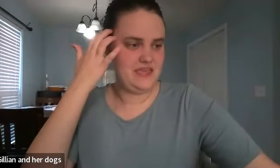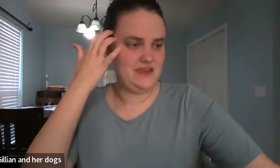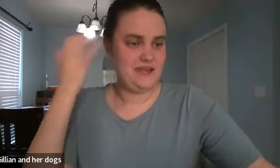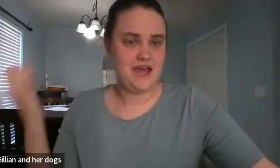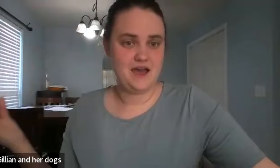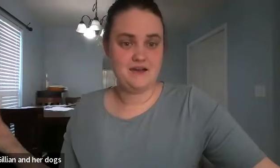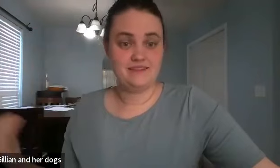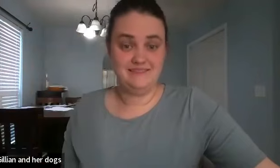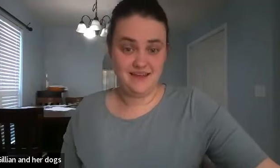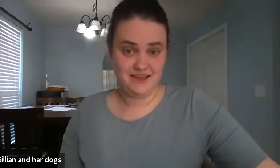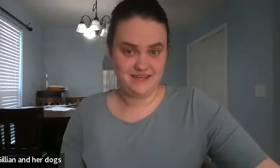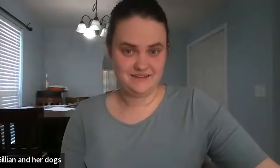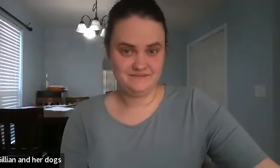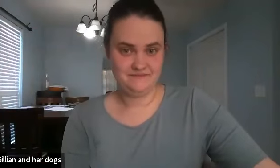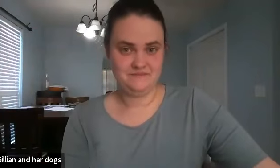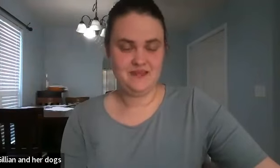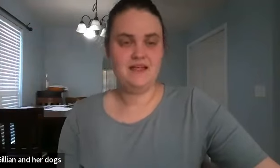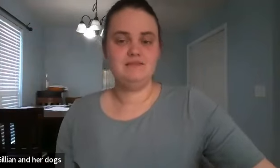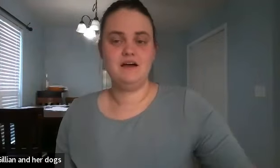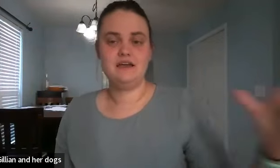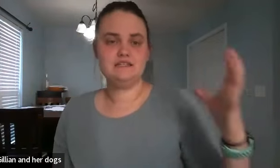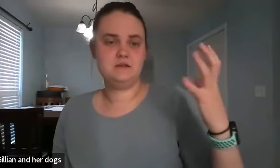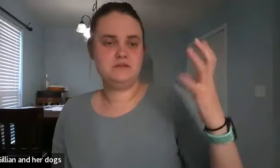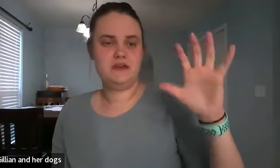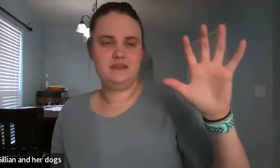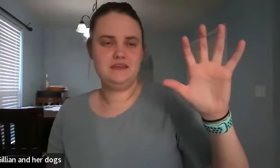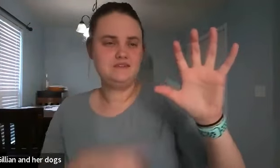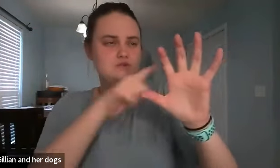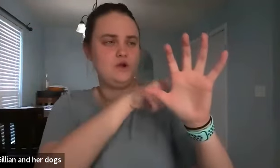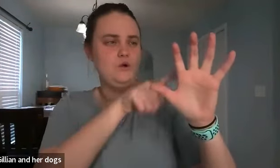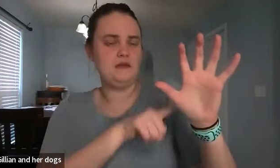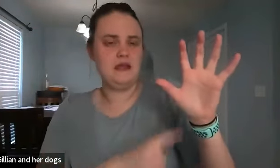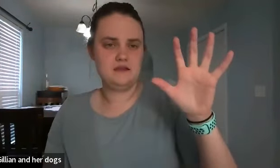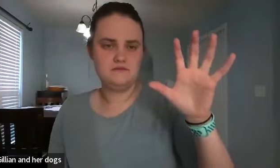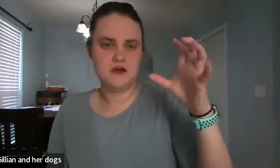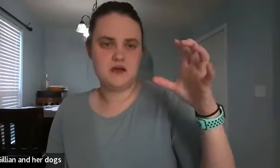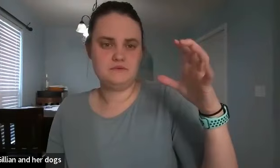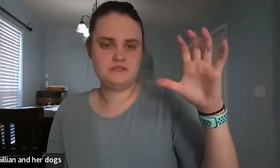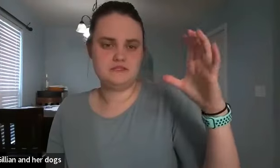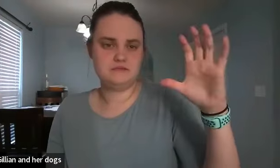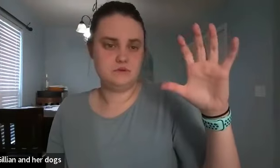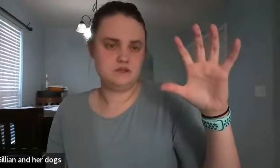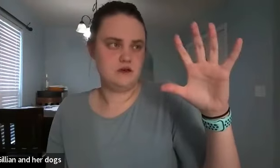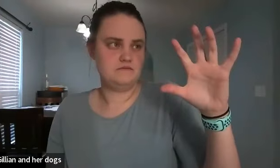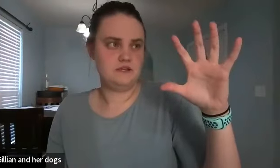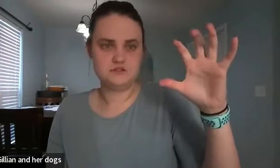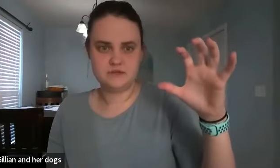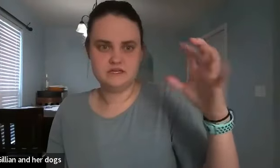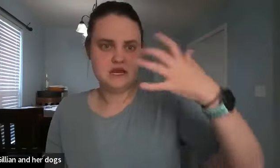Then we have lion. Lion is going to be that again, sort of open hand 5 with the fingers bent,